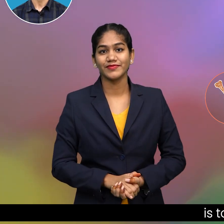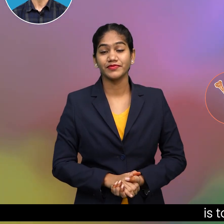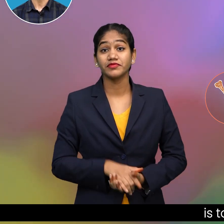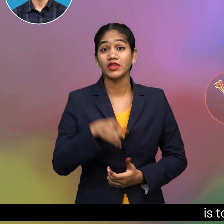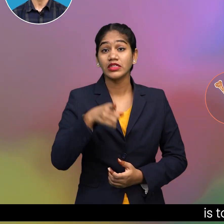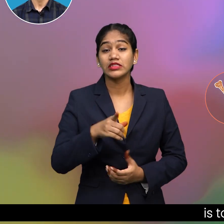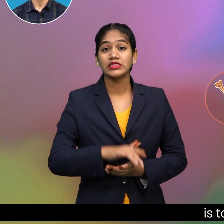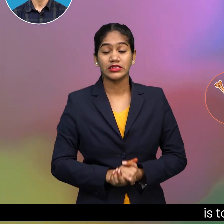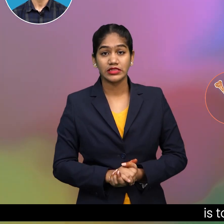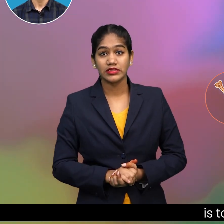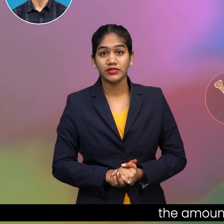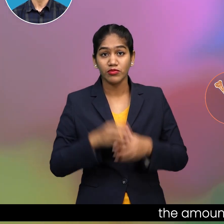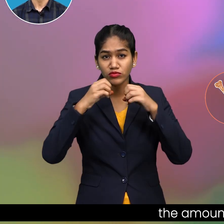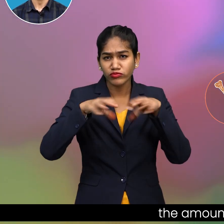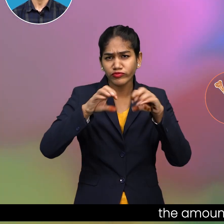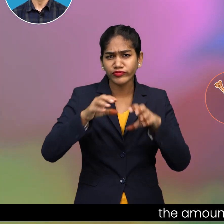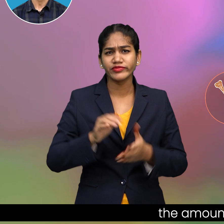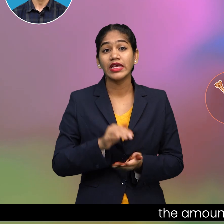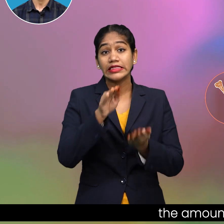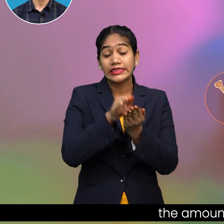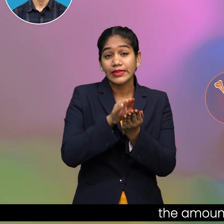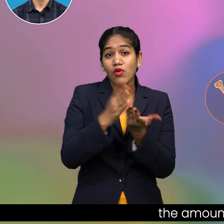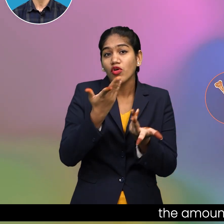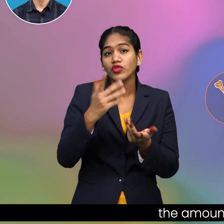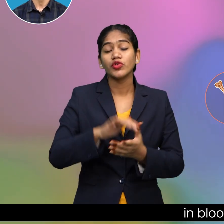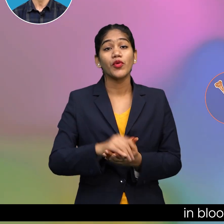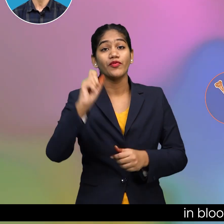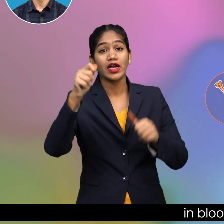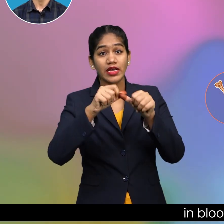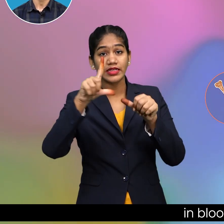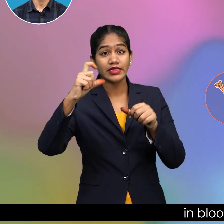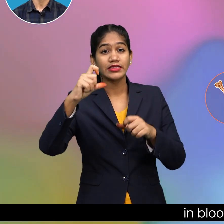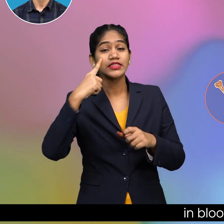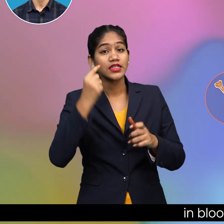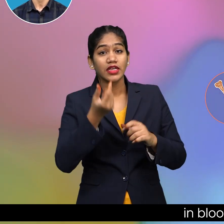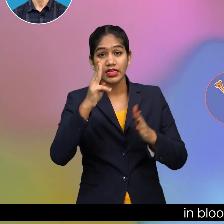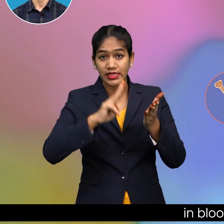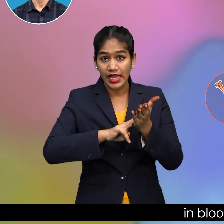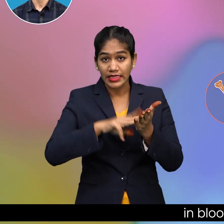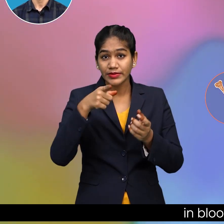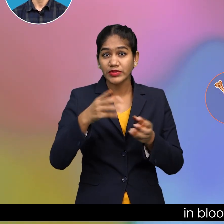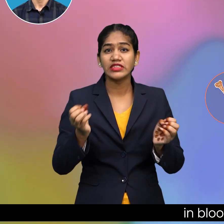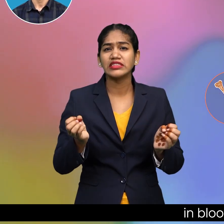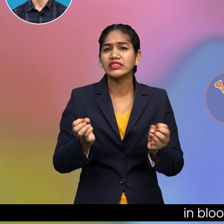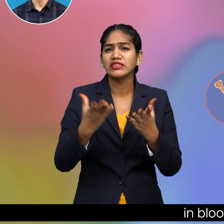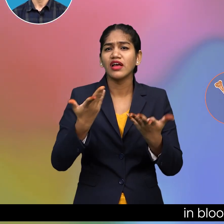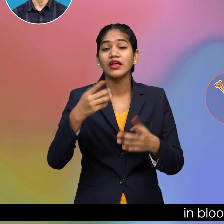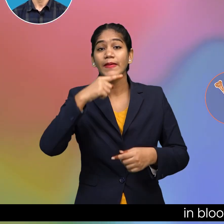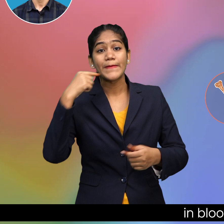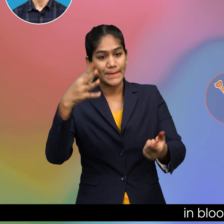is to regulate the amount of calcium salts in blood and bones.